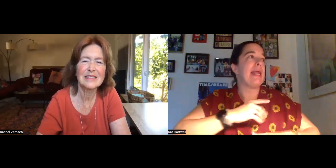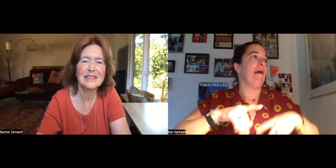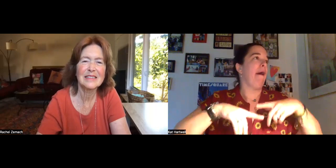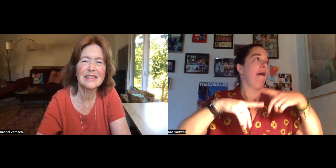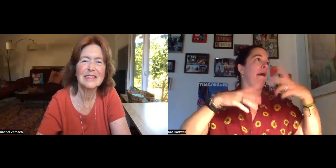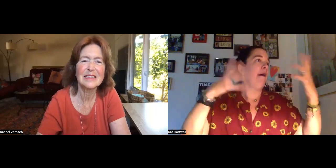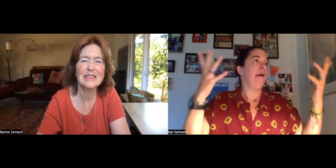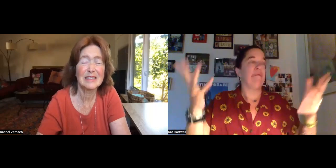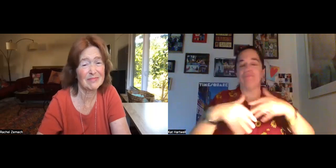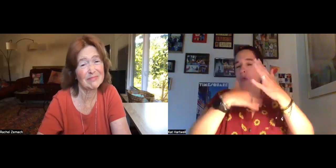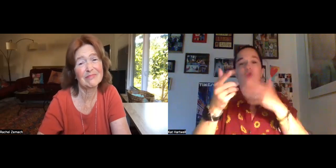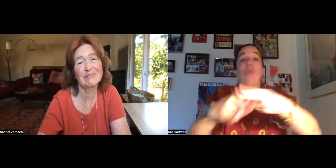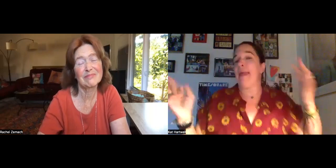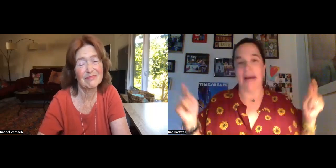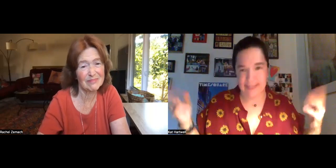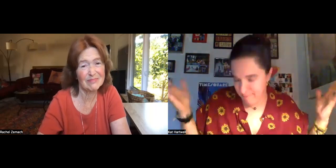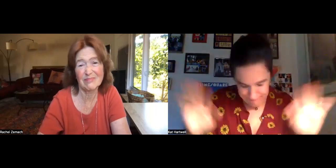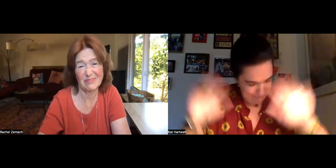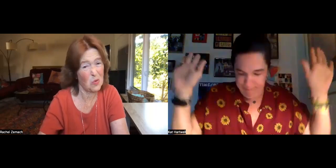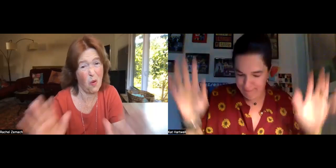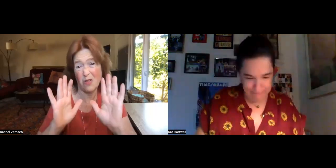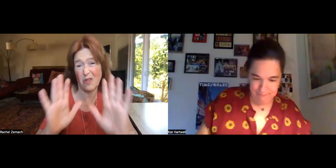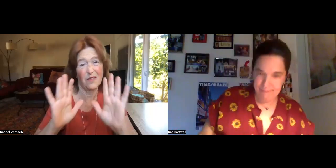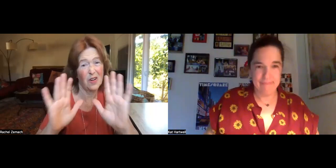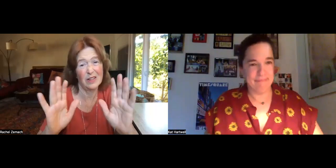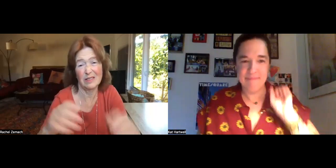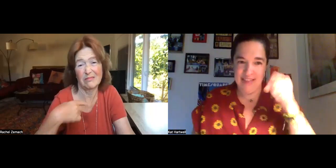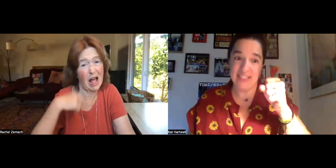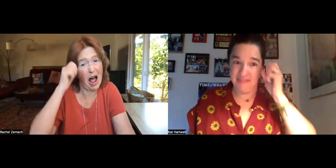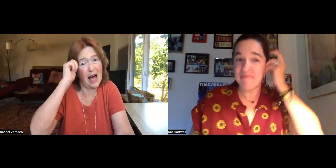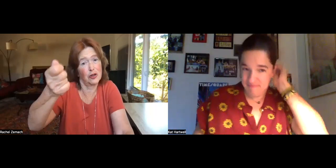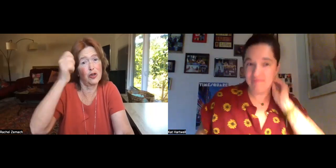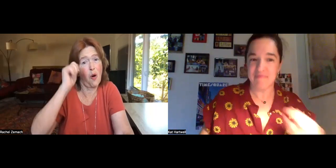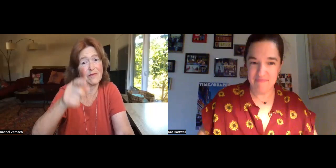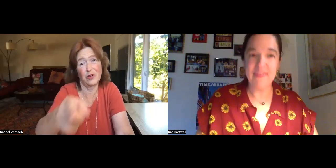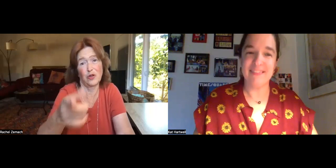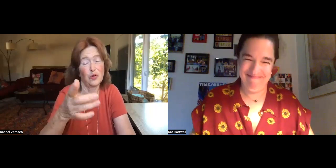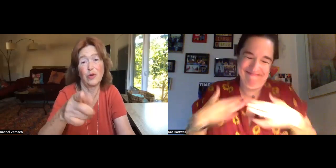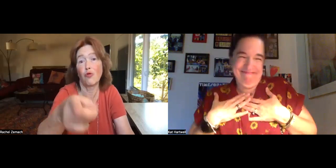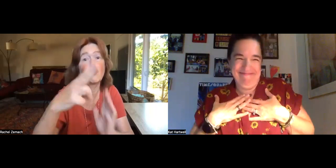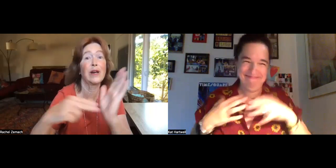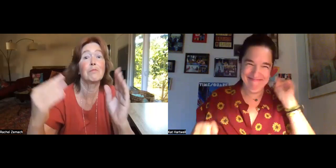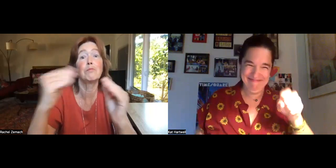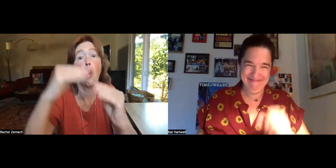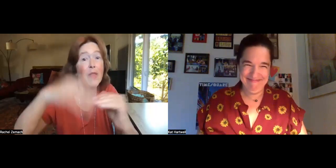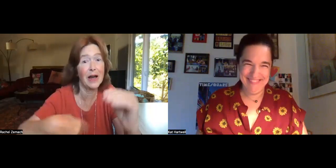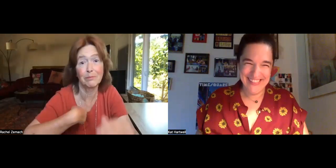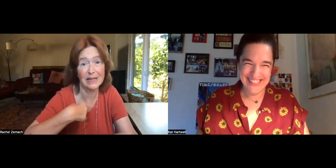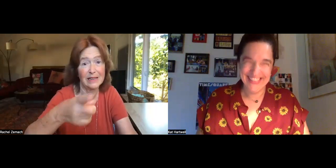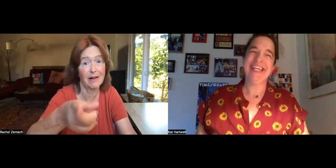country, you name it. Yeah. You read more than me,